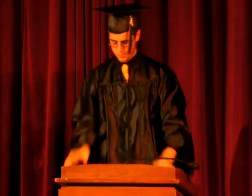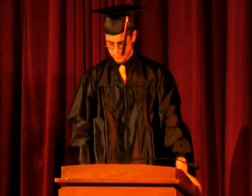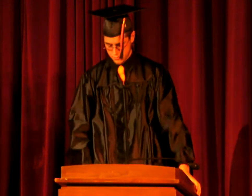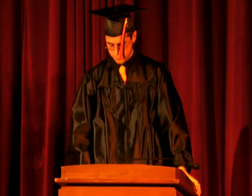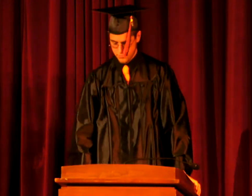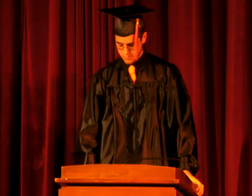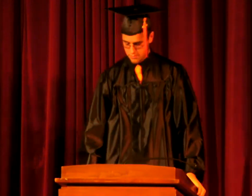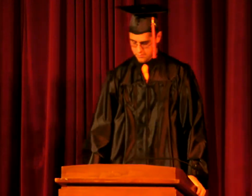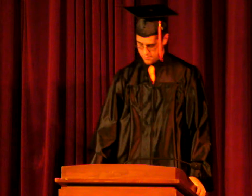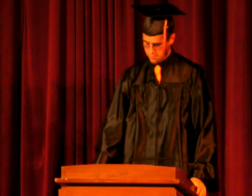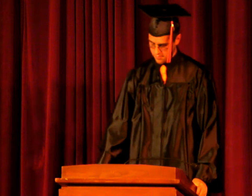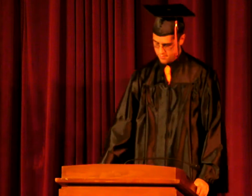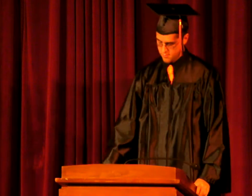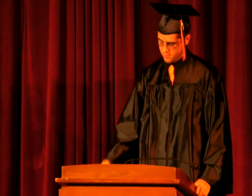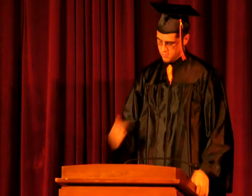yourself."